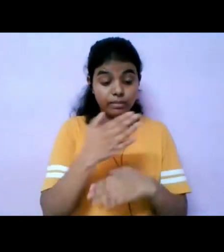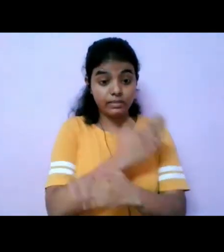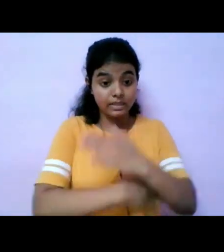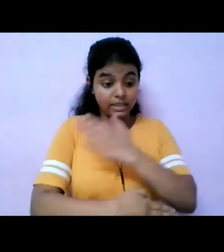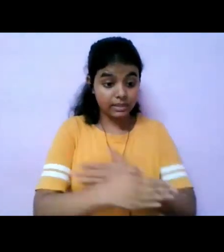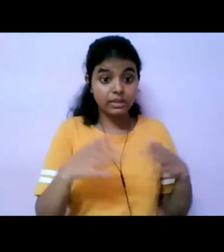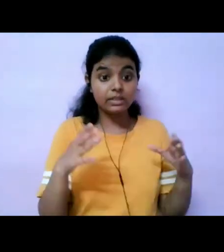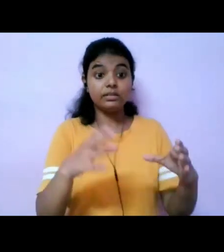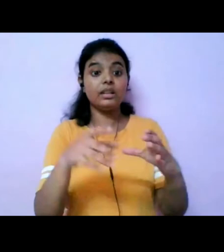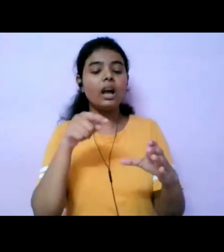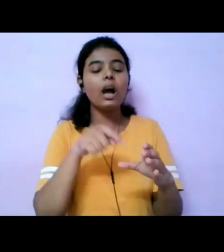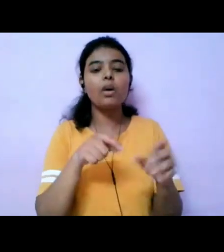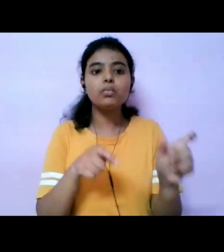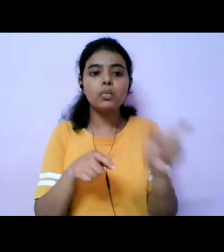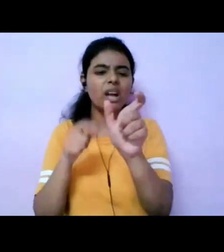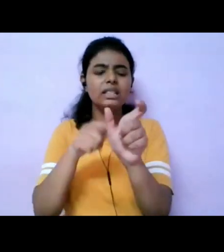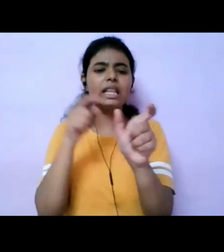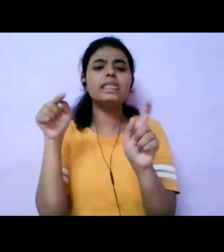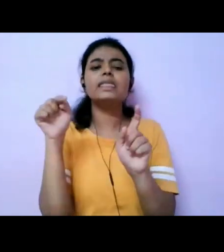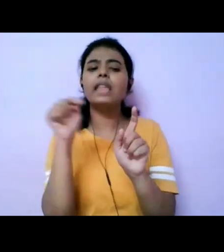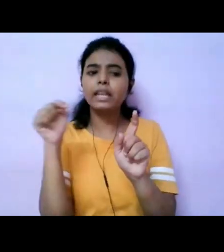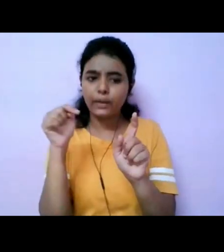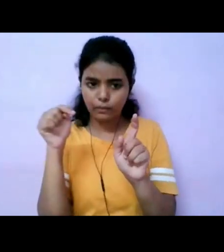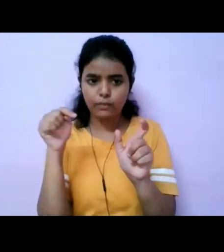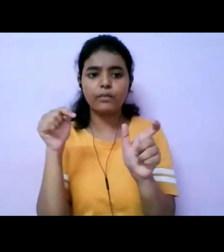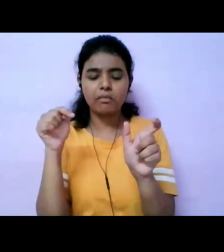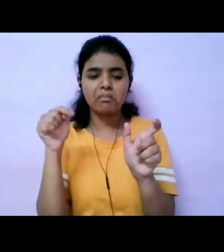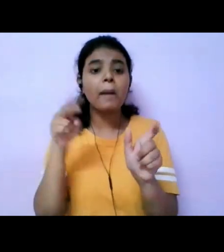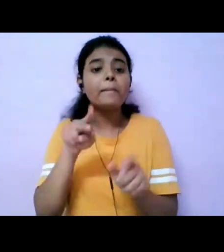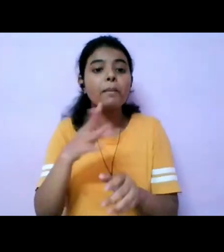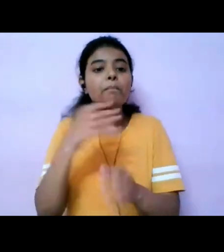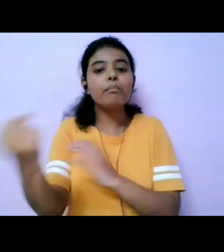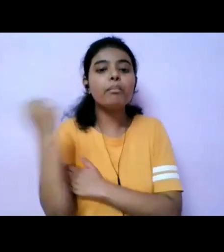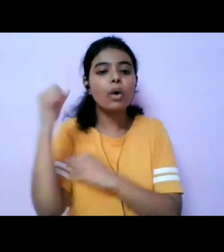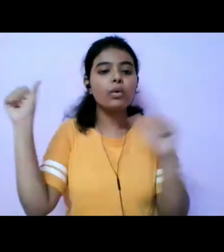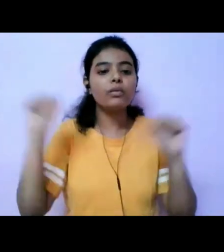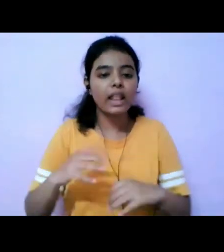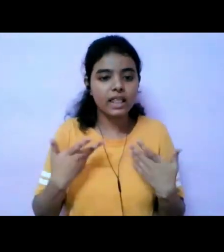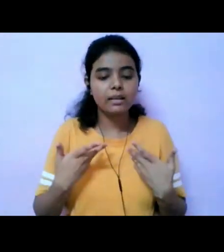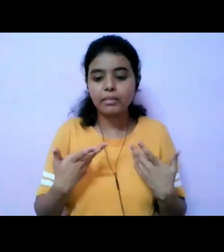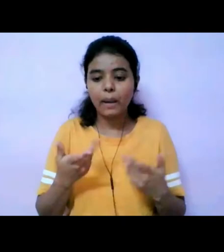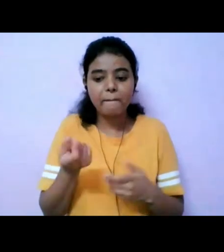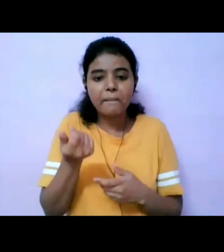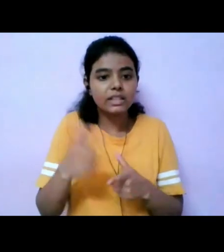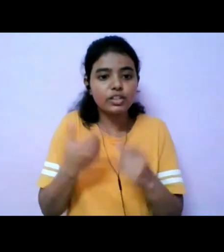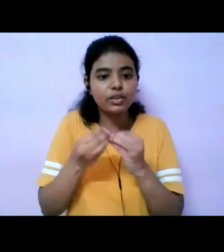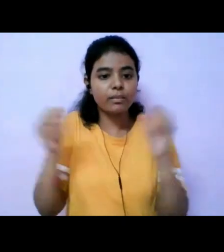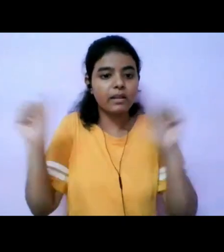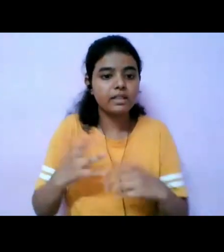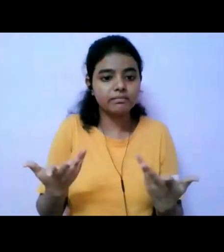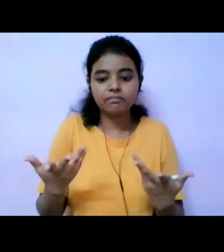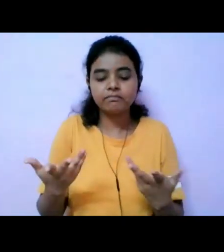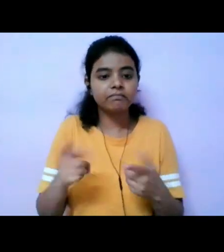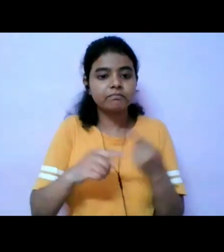a negative value. It means you no longer have the power to earn money and be productive in the